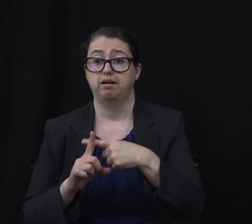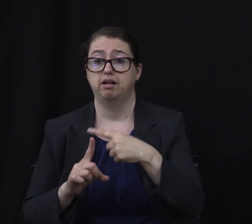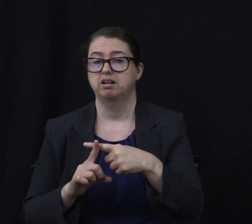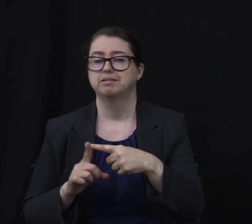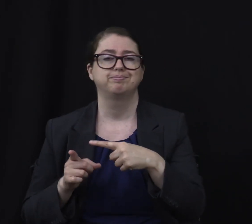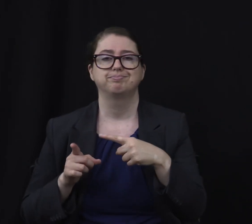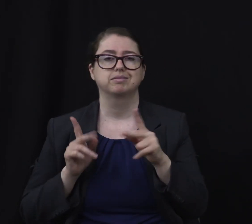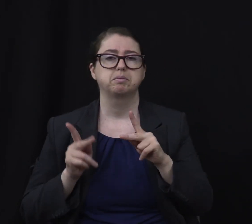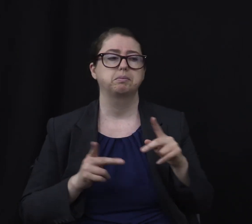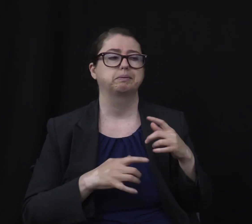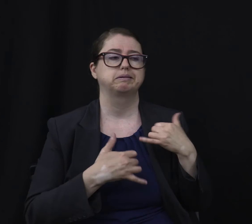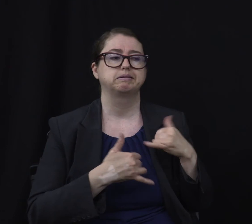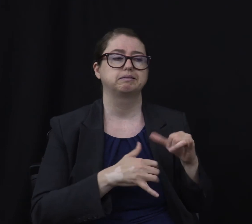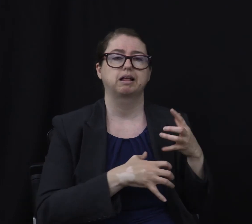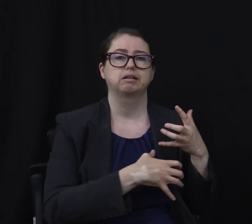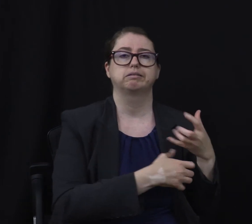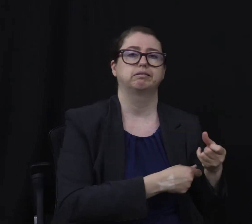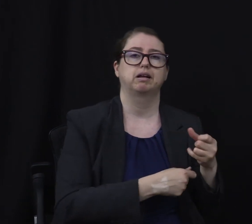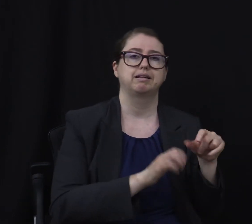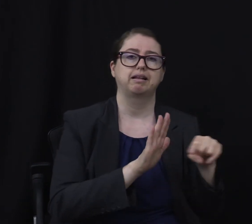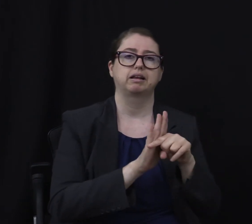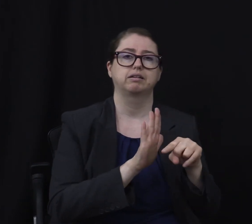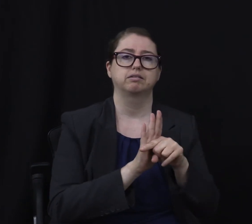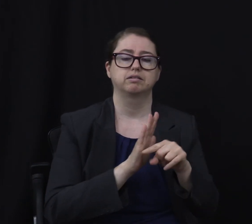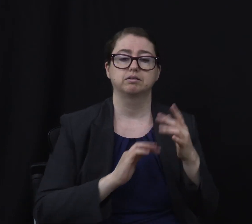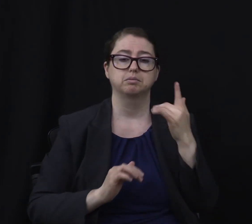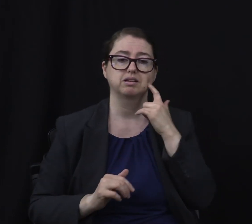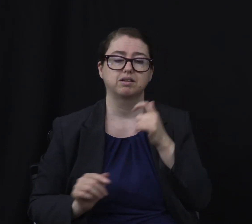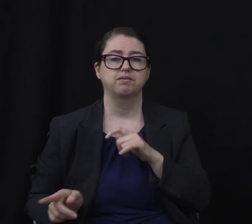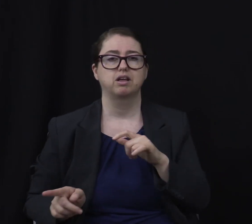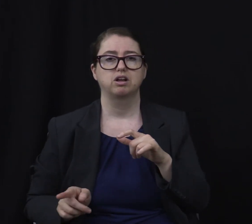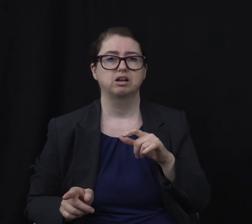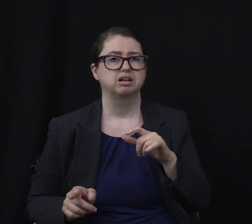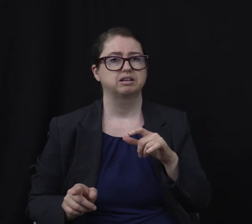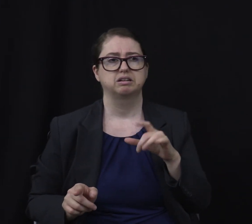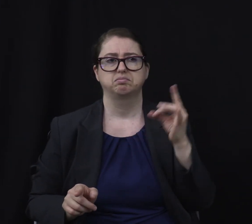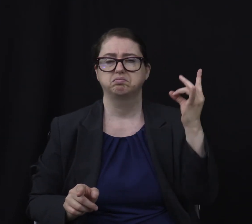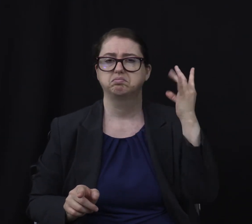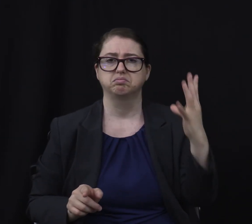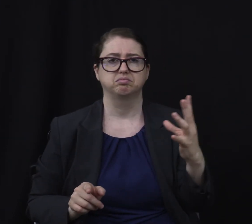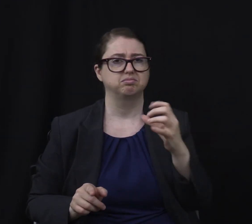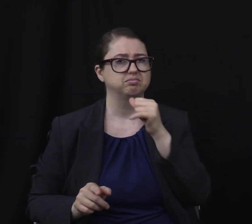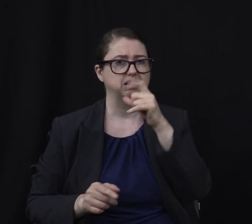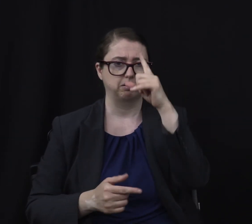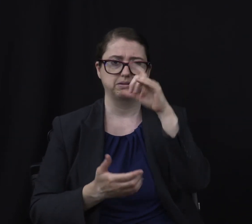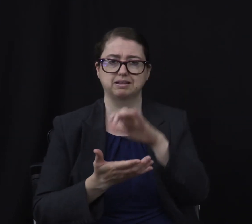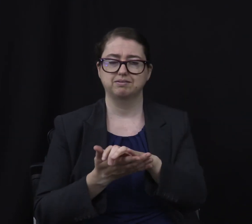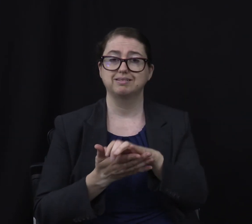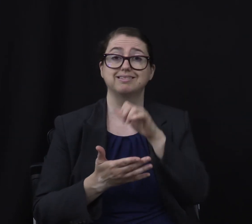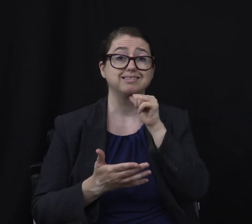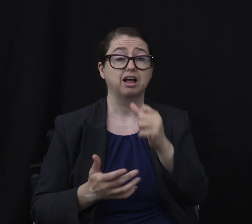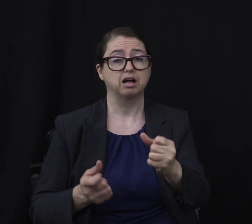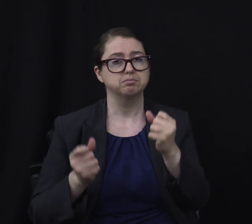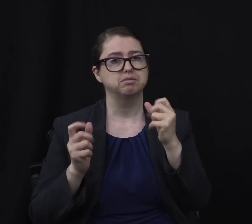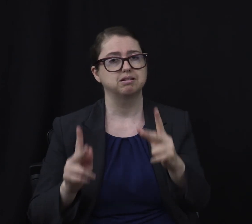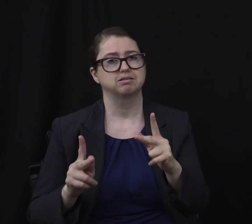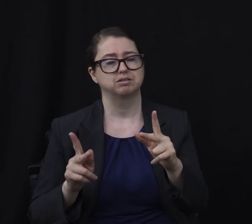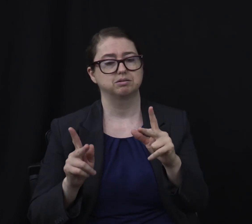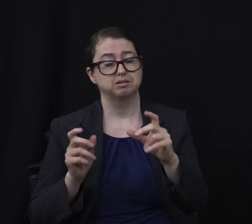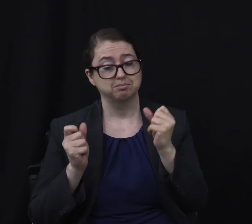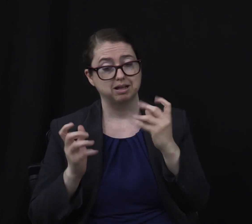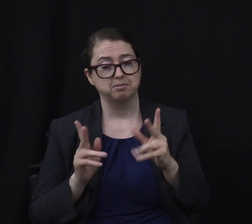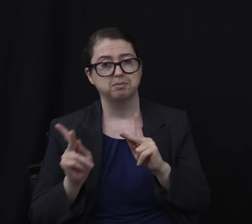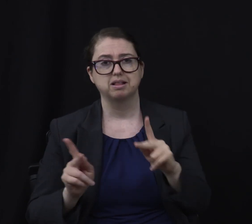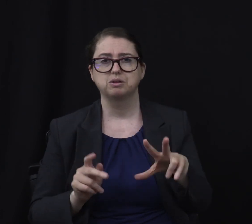10 because of their wicked unbelief. It was not the majority. It was because they were